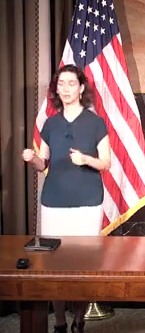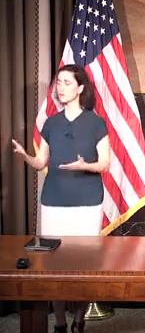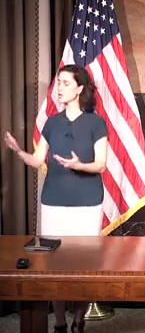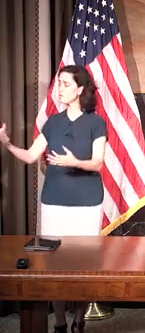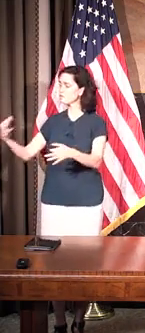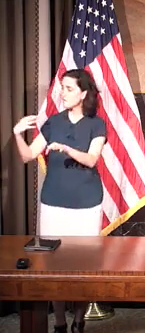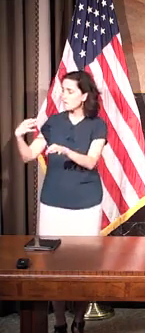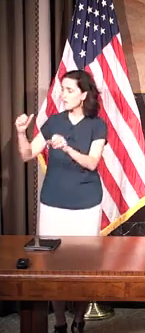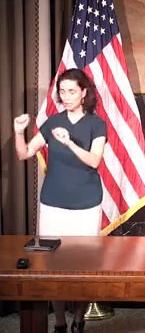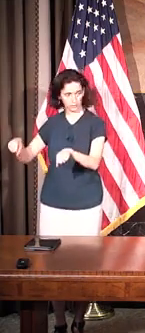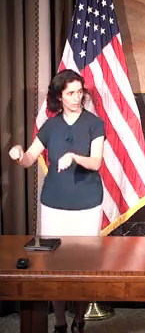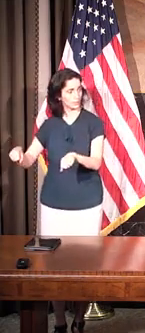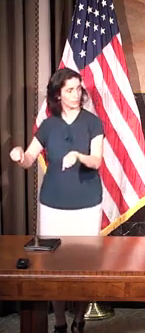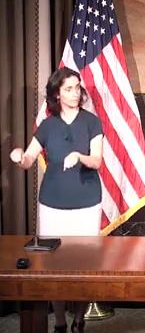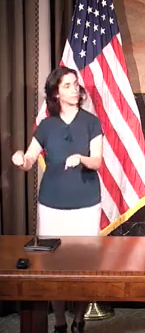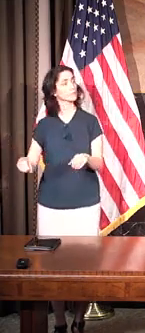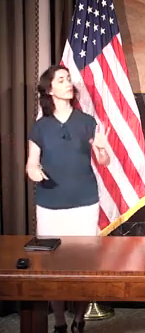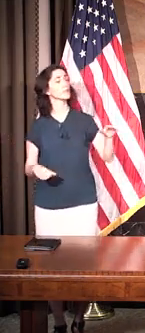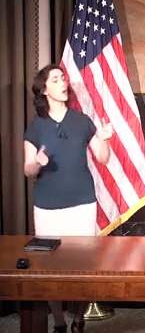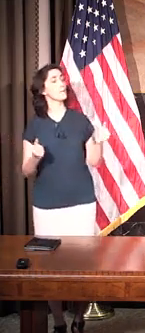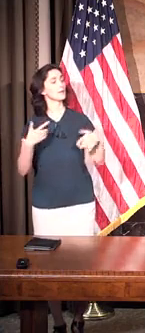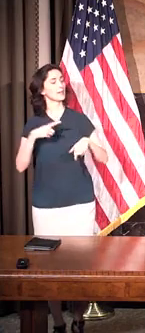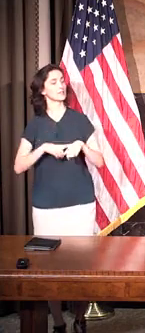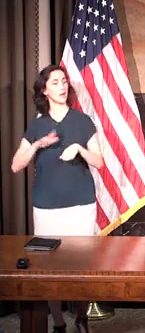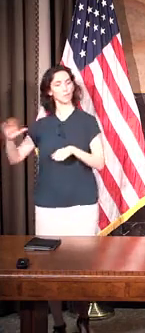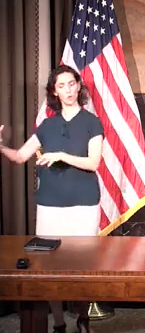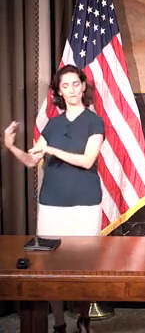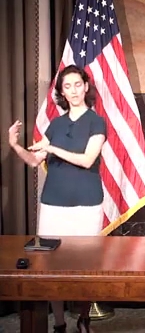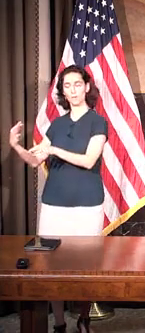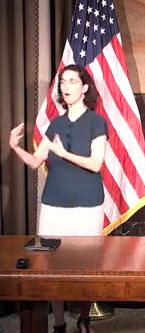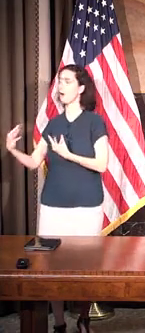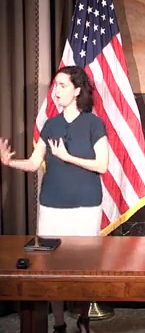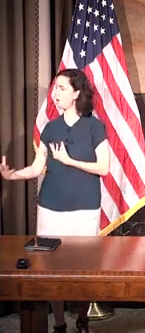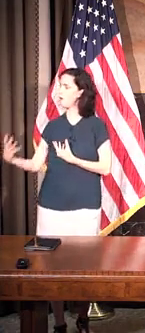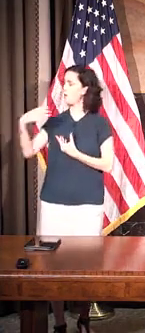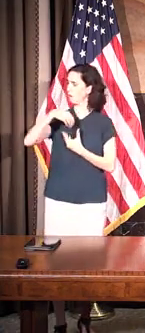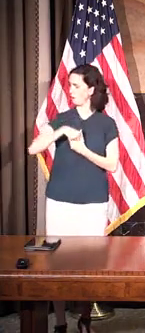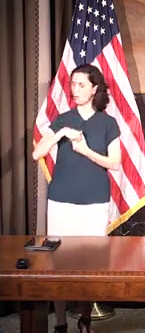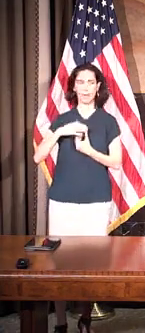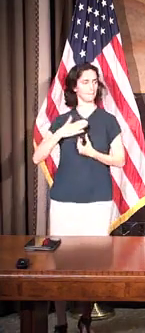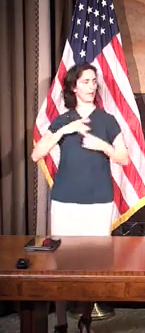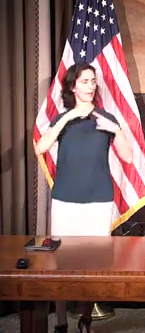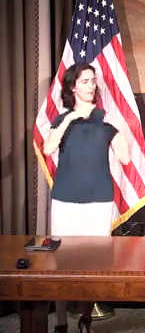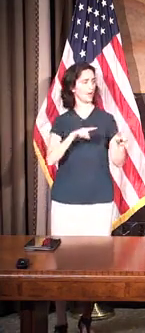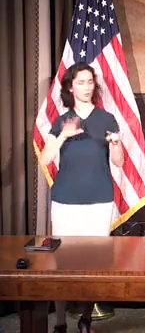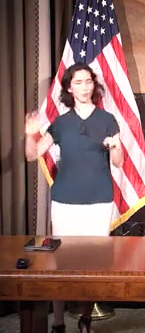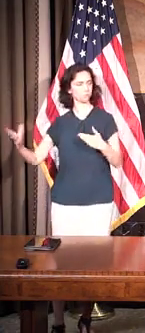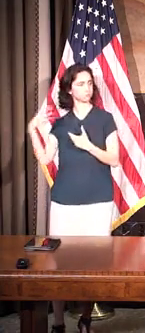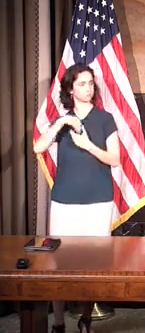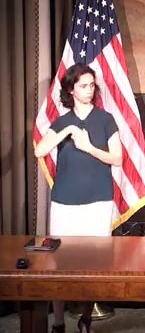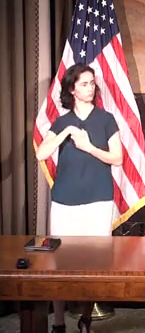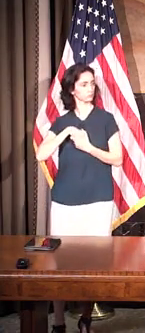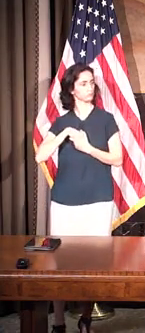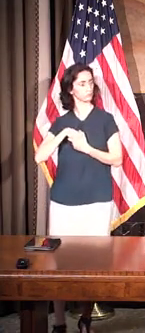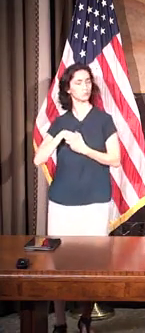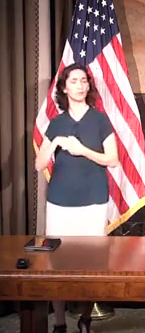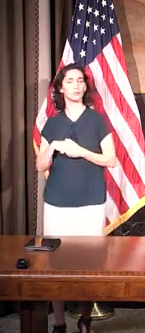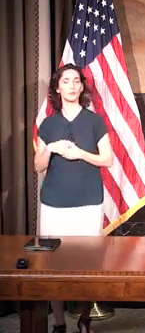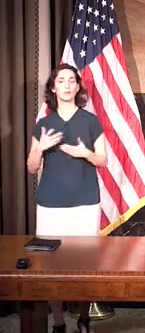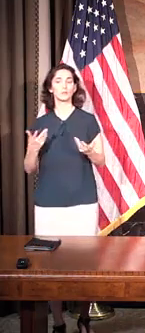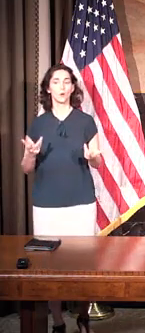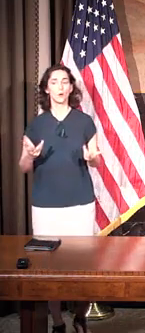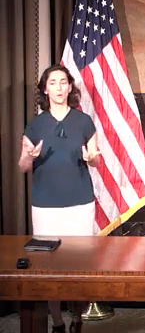input. Many times I have actually incorporated their input into the proclamations that I have issued. Look,